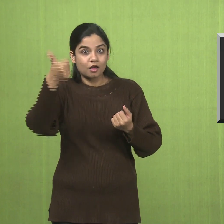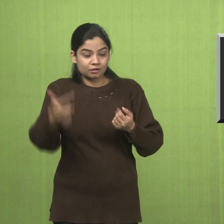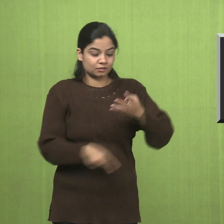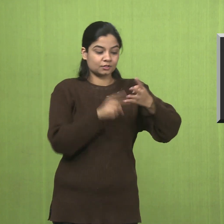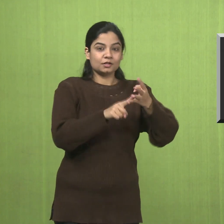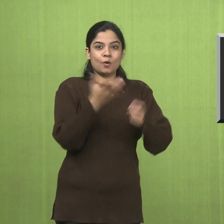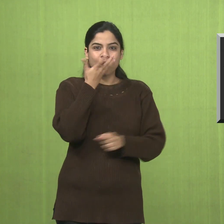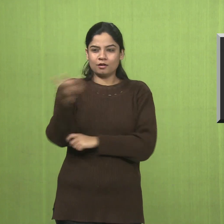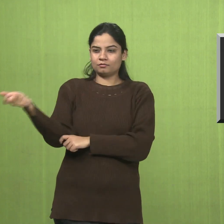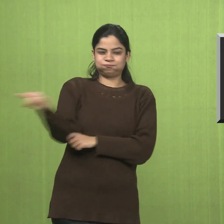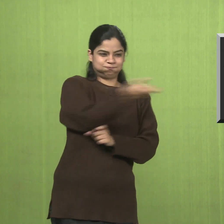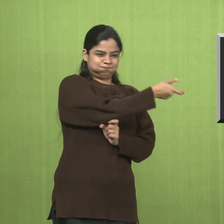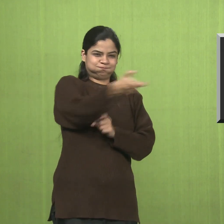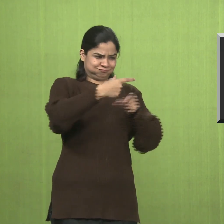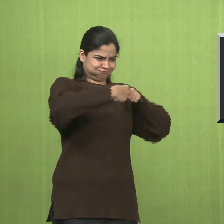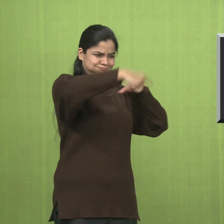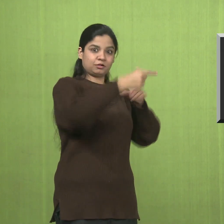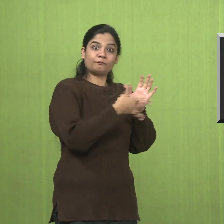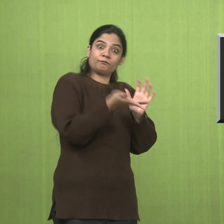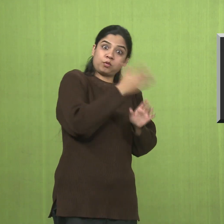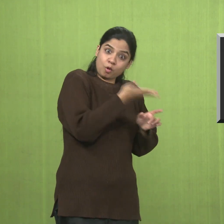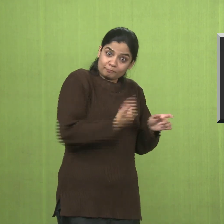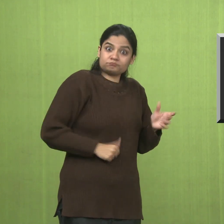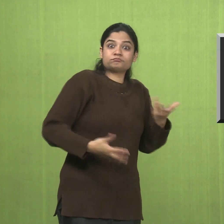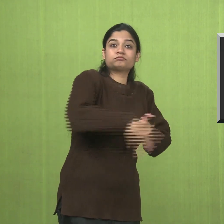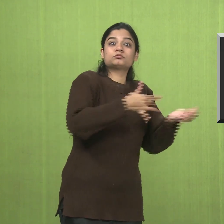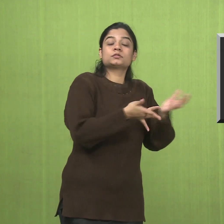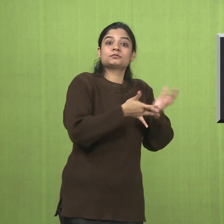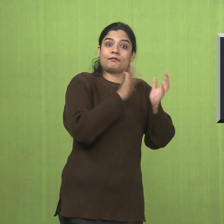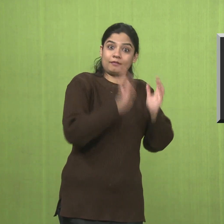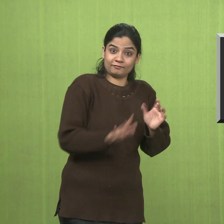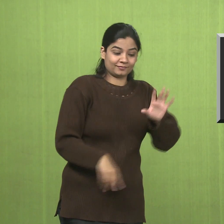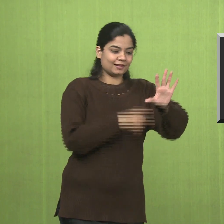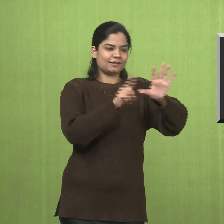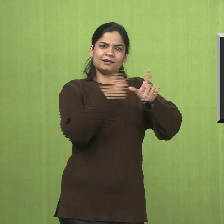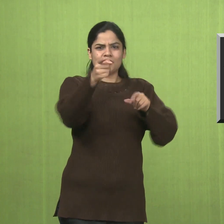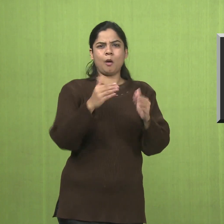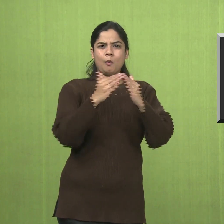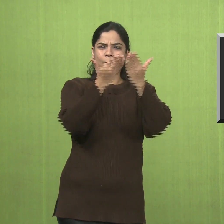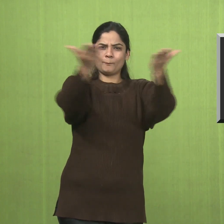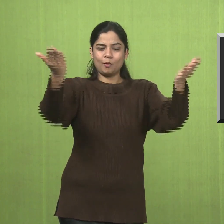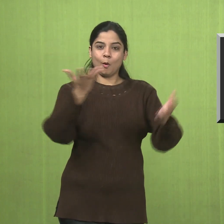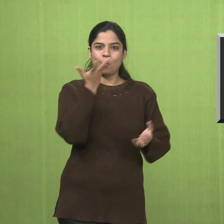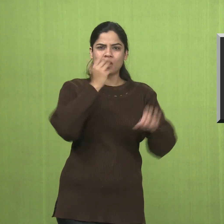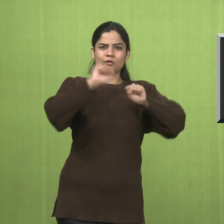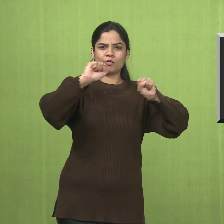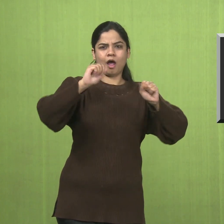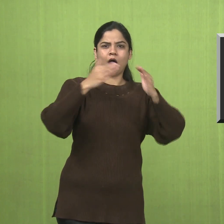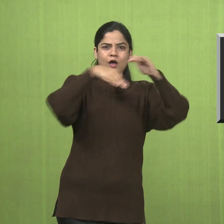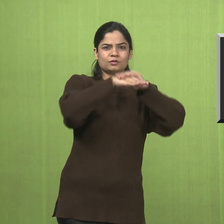can be used for 4 people in a day. It is used for water pumps as well. The energy is used for water pumps. And also in your